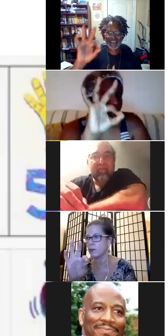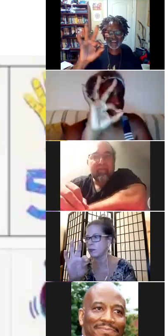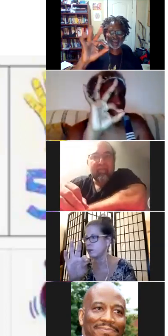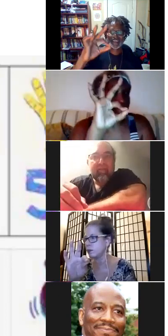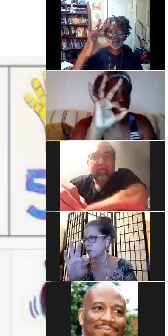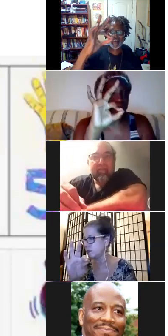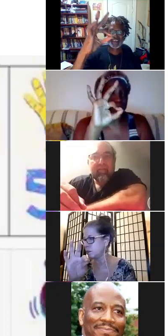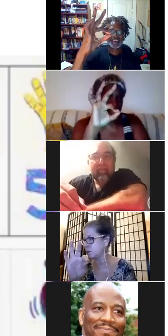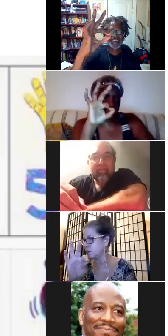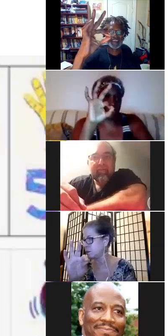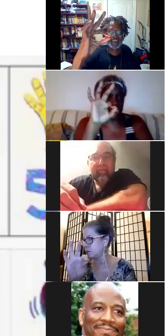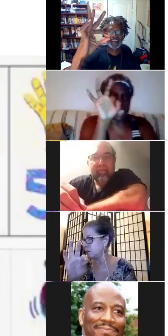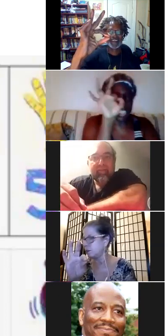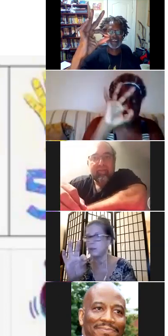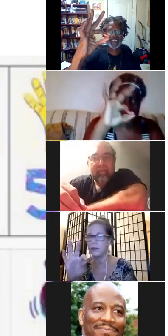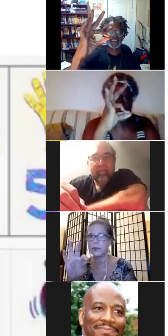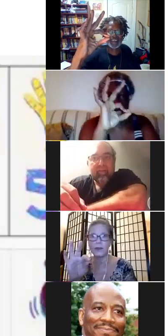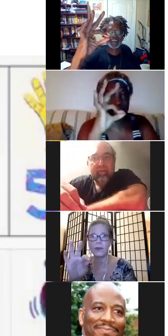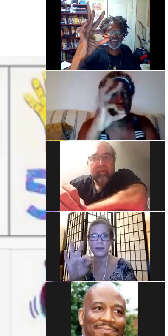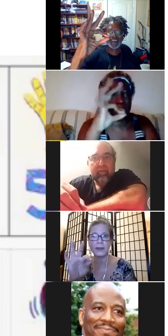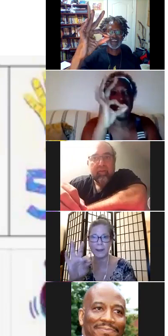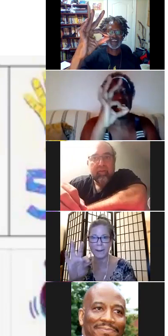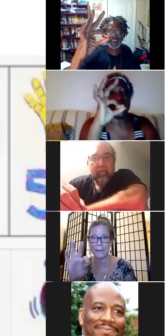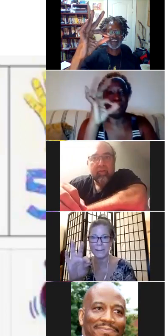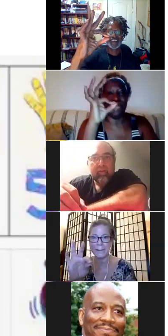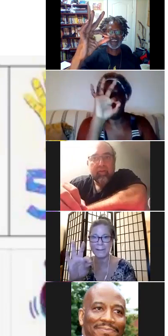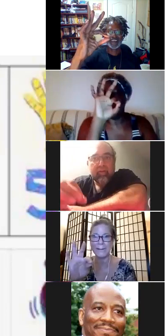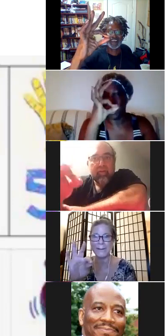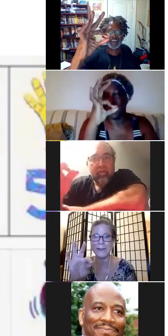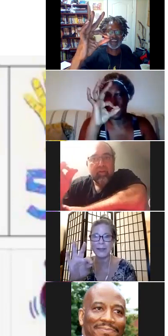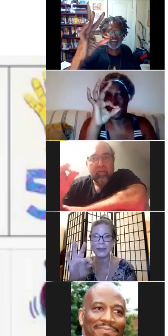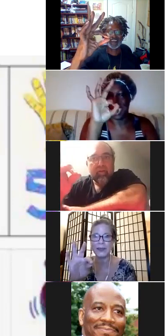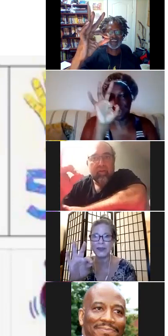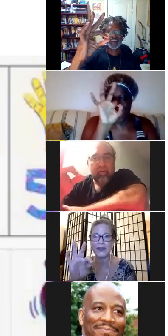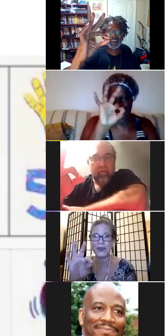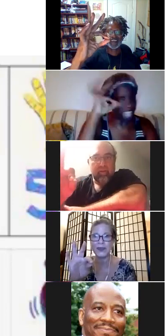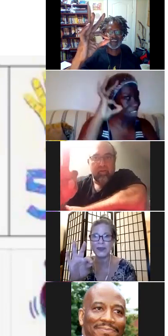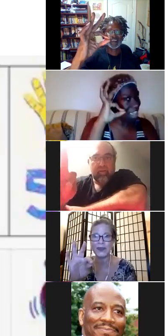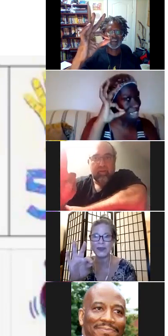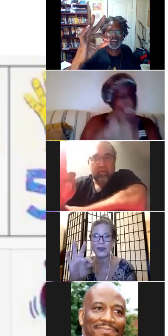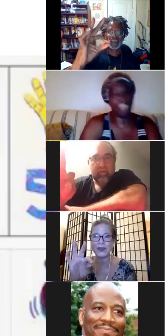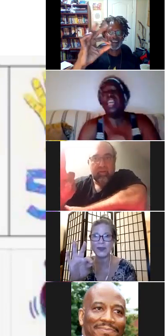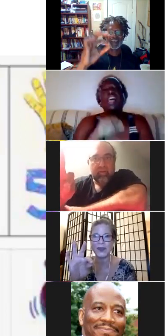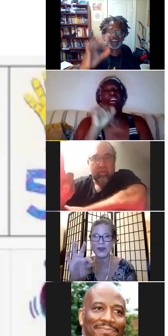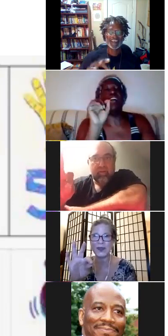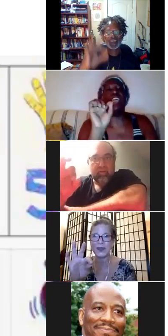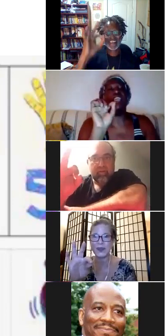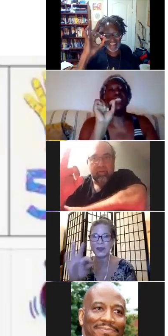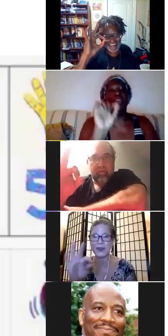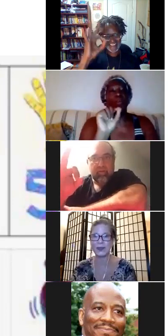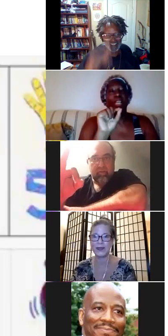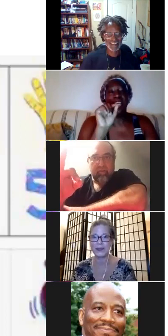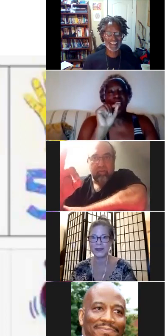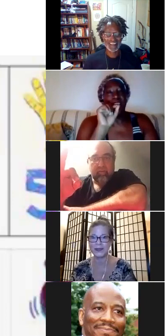it. All That's right. actually the sign. I mean, not the sign, but what we use to say okay. Okay. Okay.